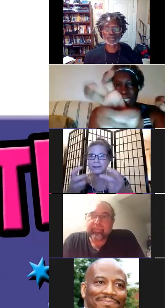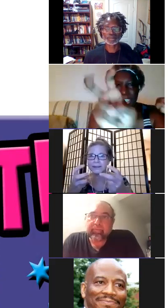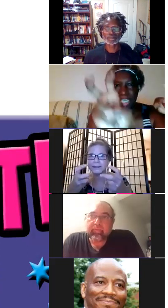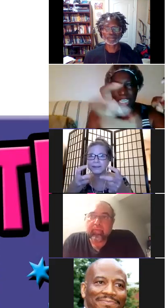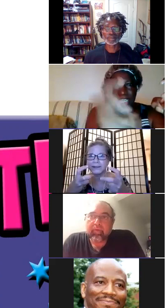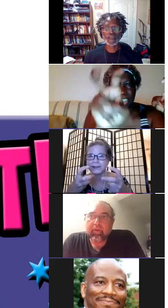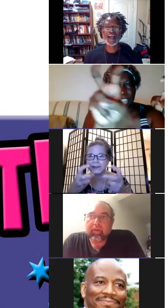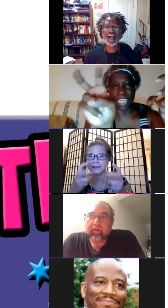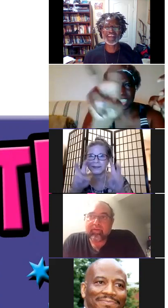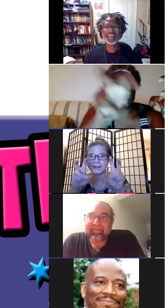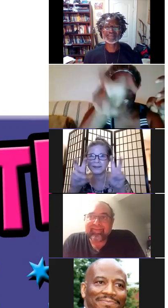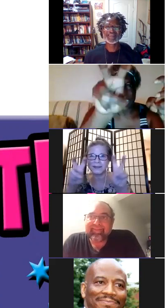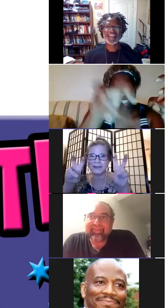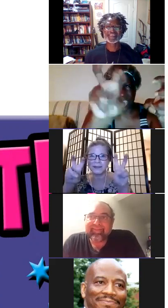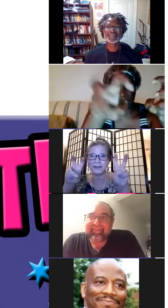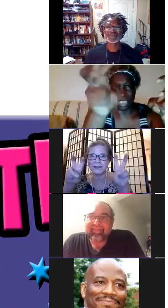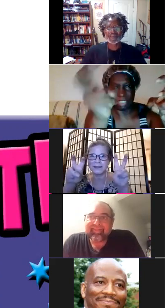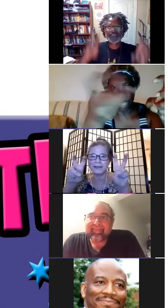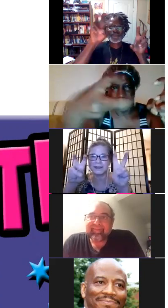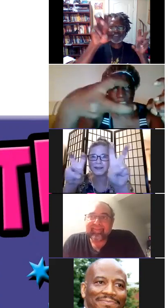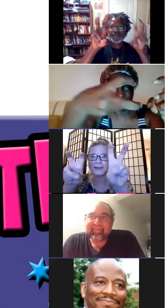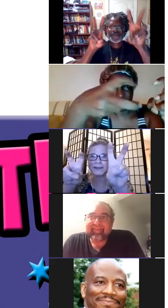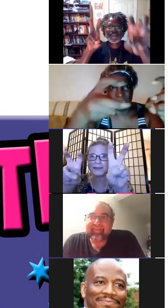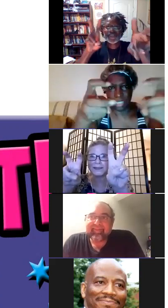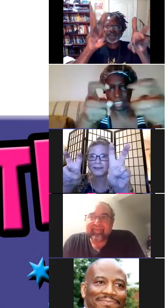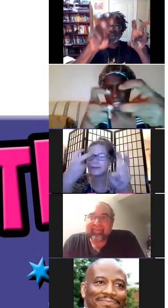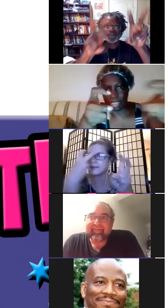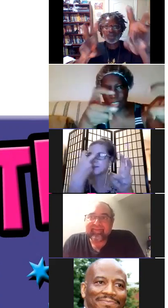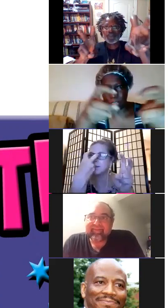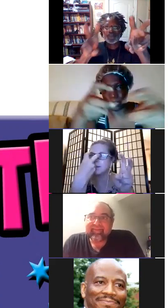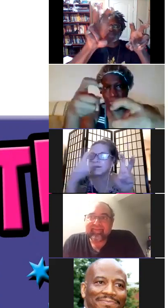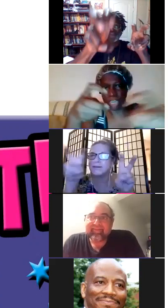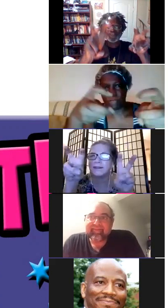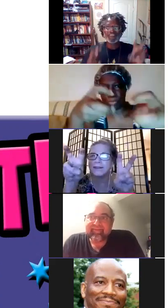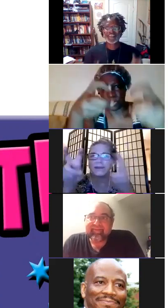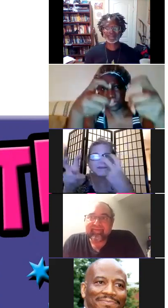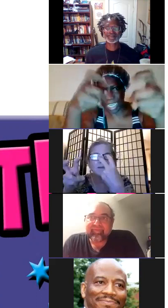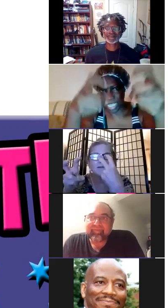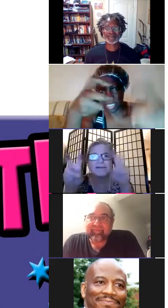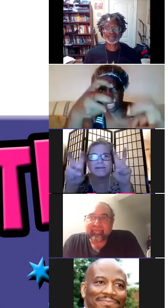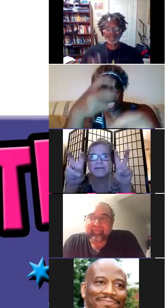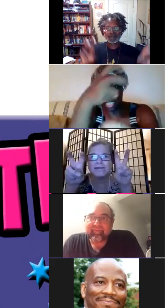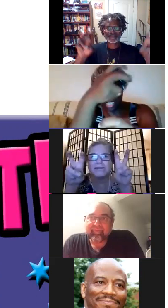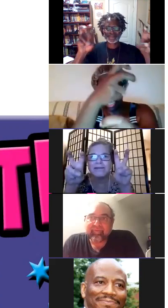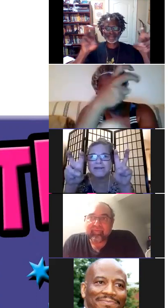I look crazy. It looks like snake teeth, right? You do that for both